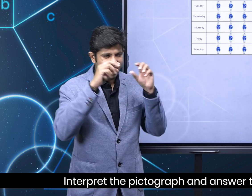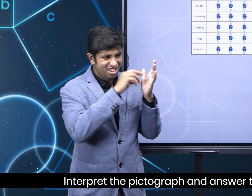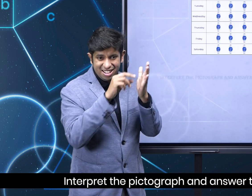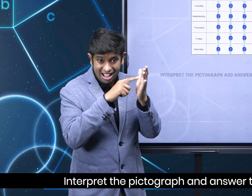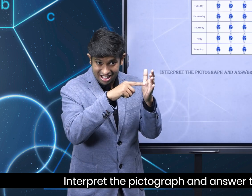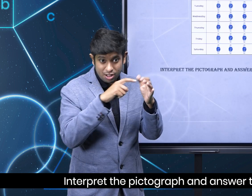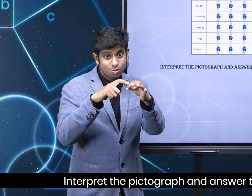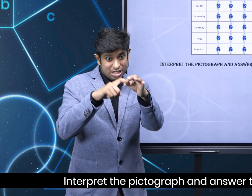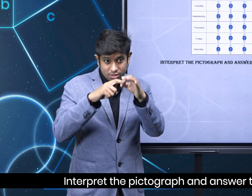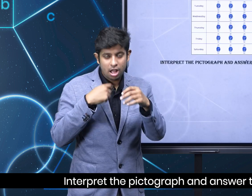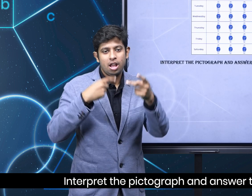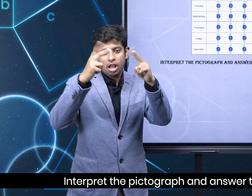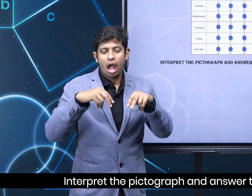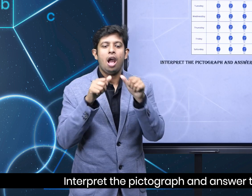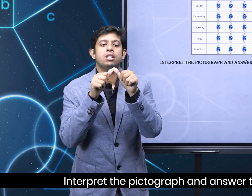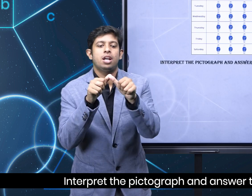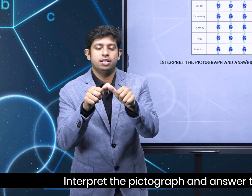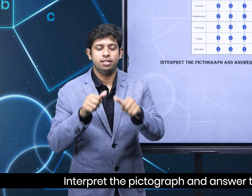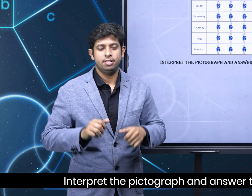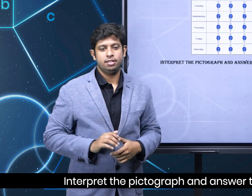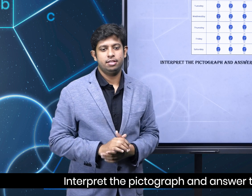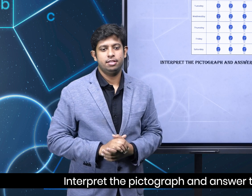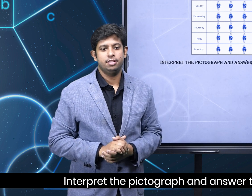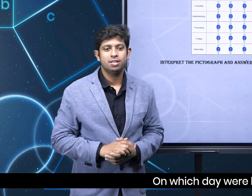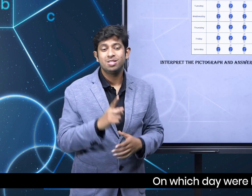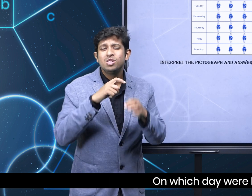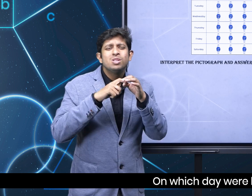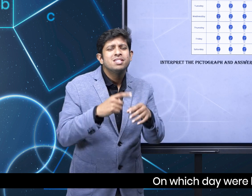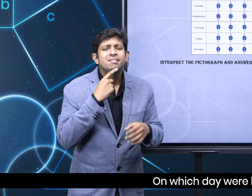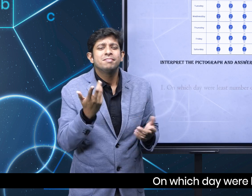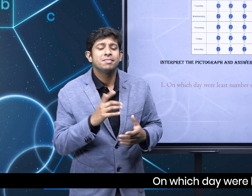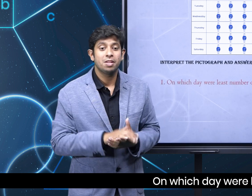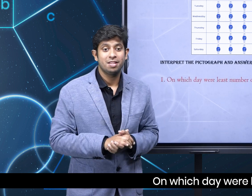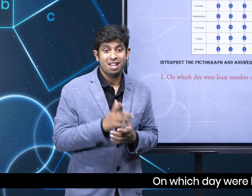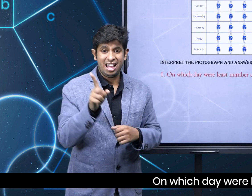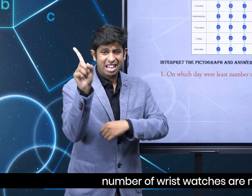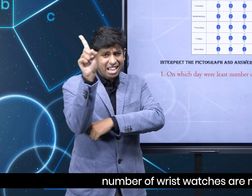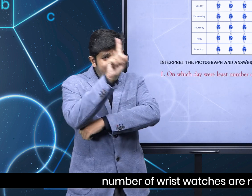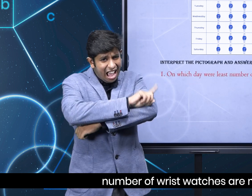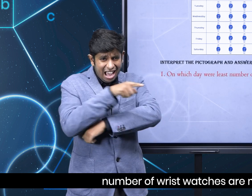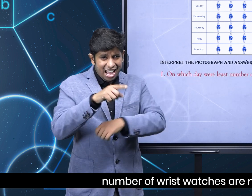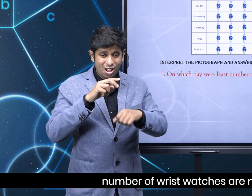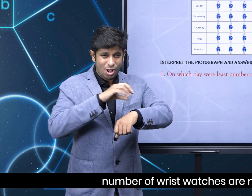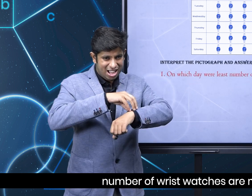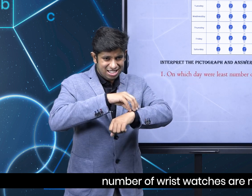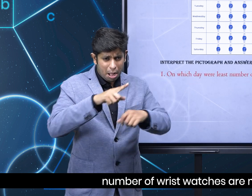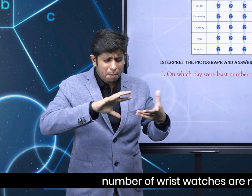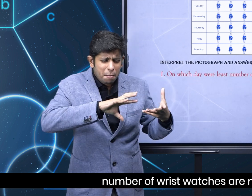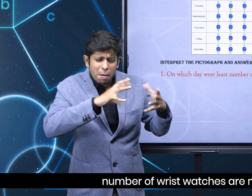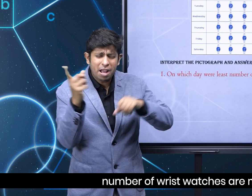Interpret the pictograph and answer the following questions. On which day were least number of wristwatches are manufactured?